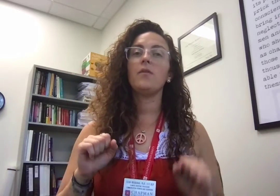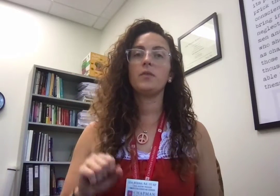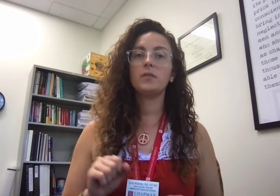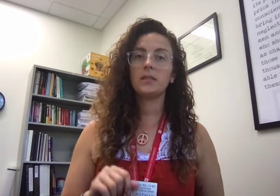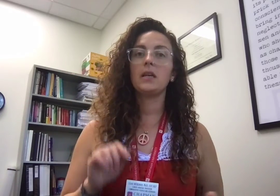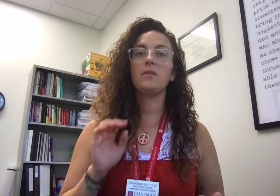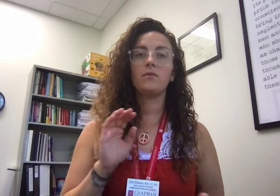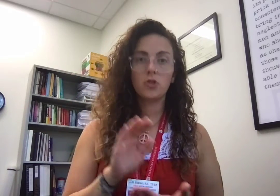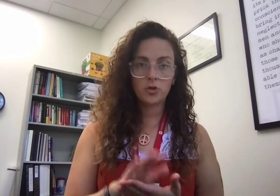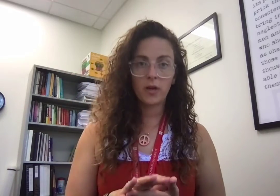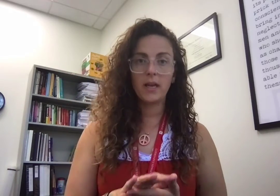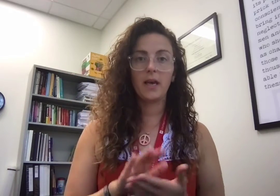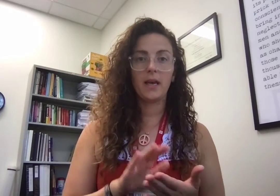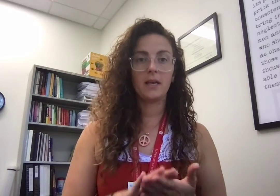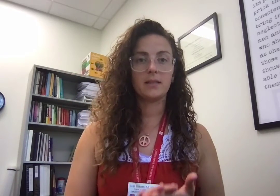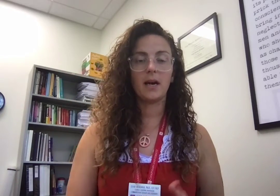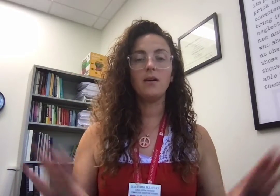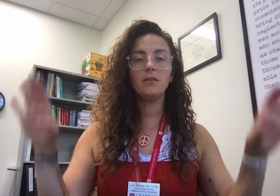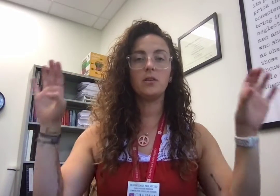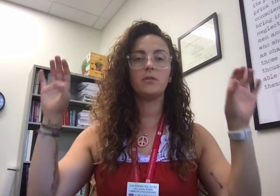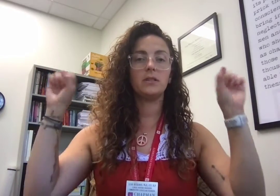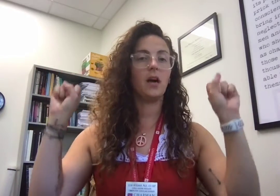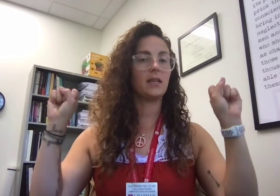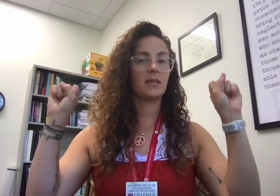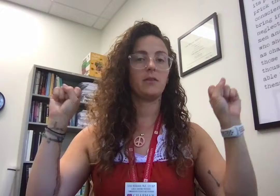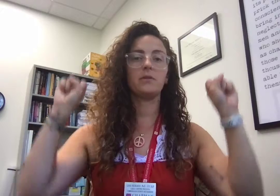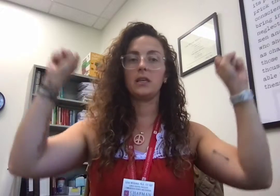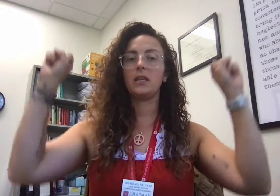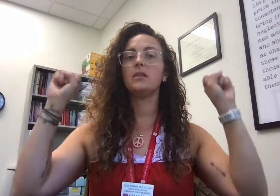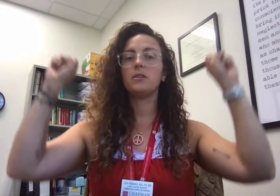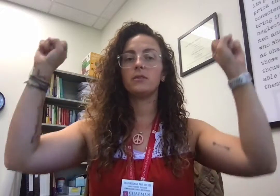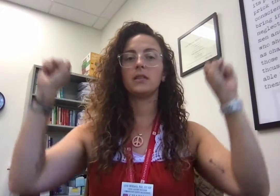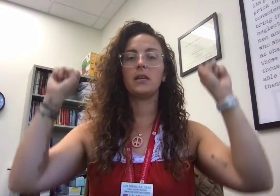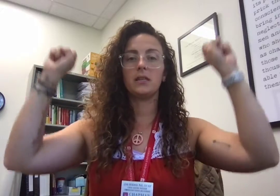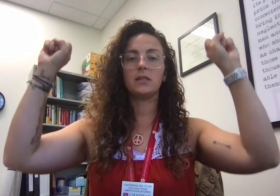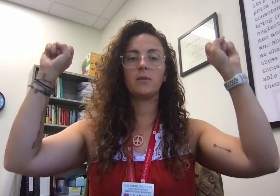you sign straight ASL, you would not sign it with the E's, you would sign it this way.